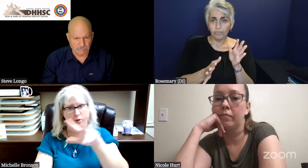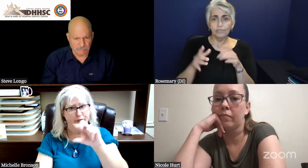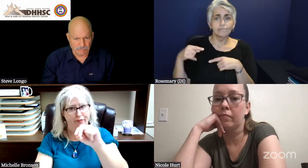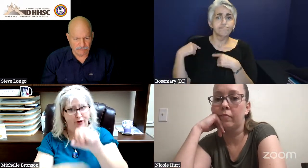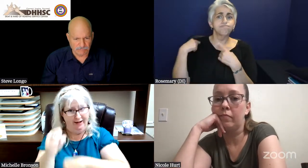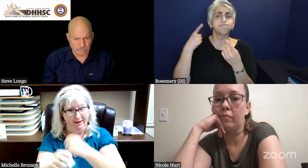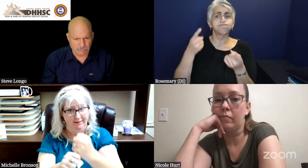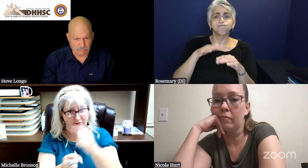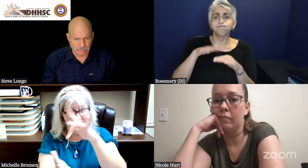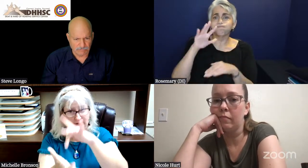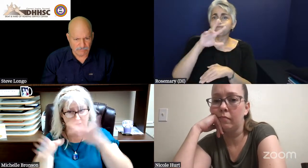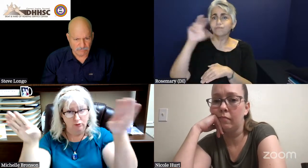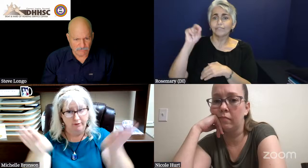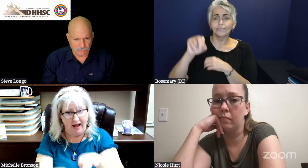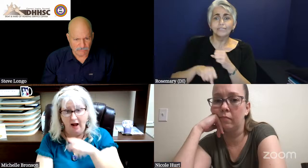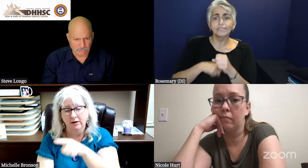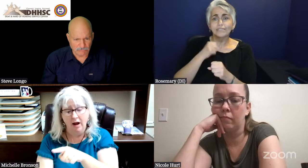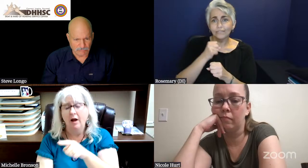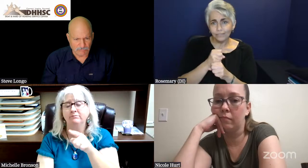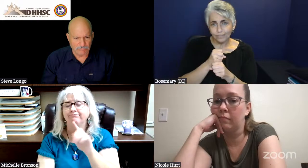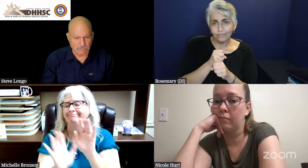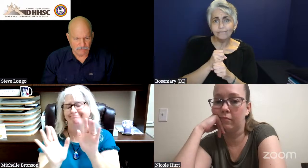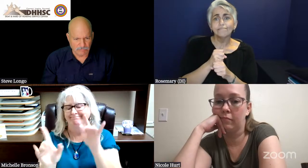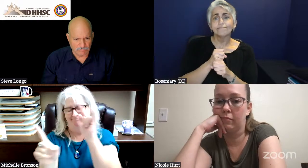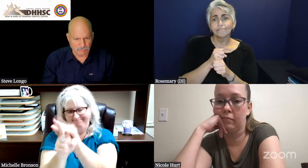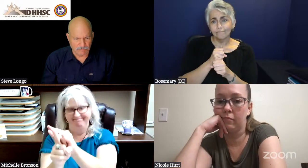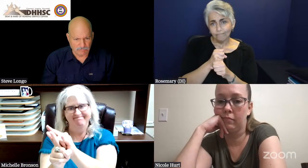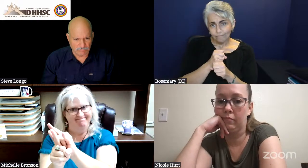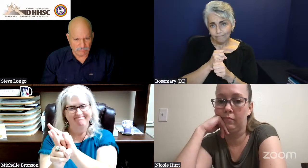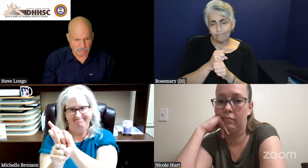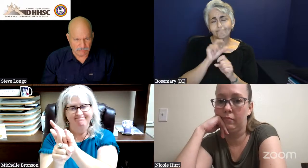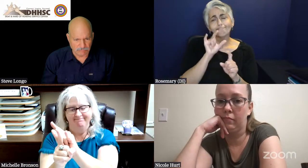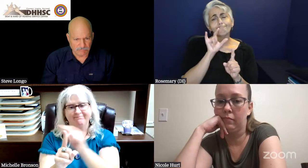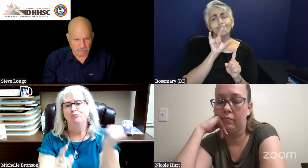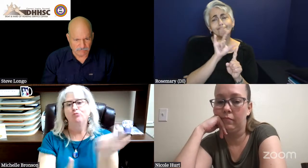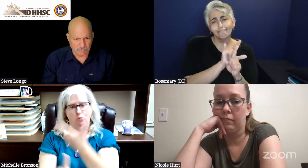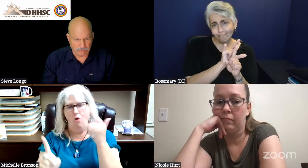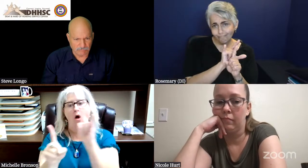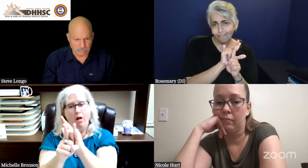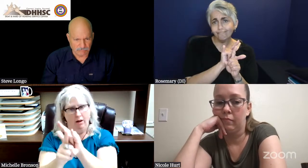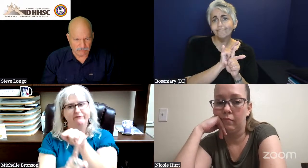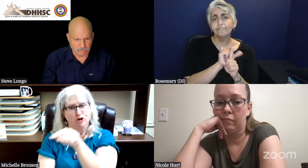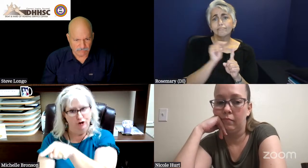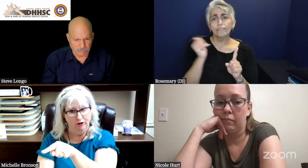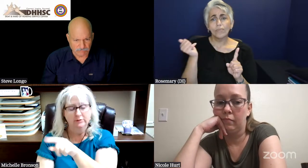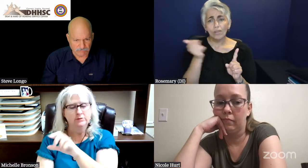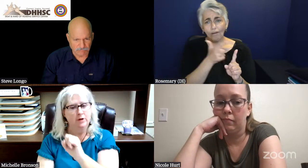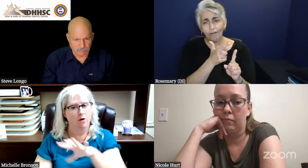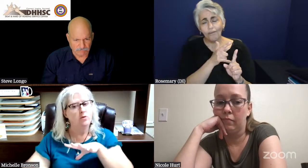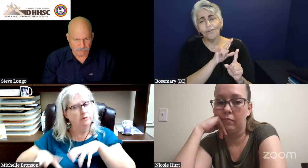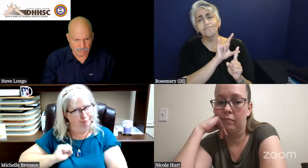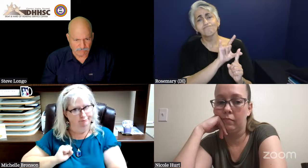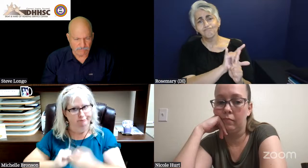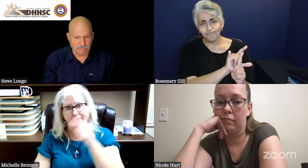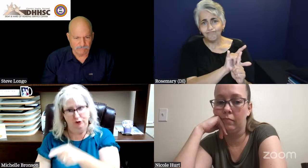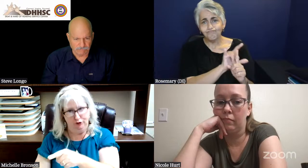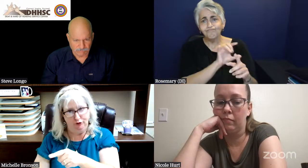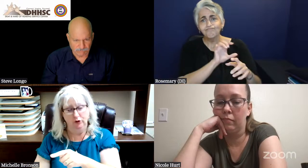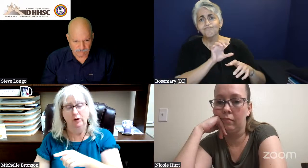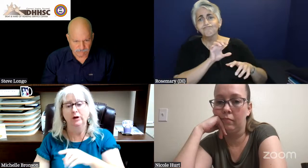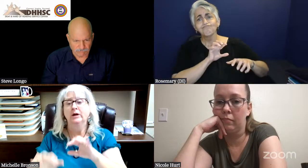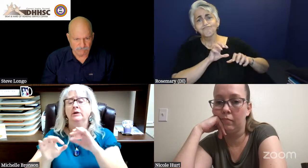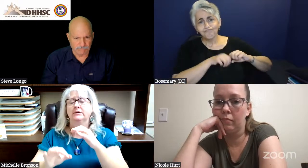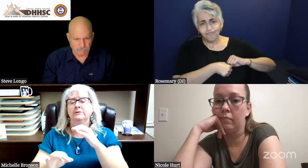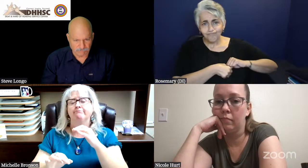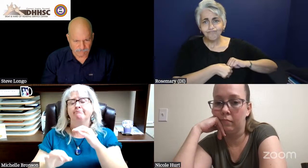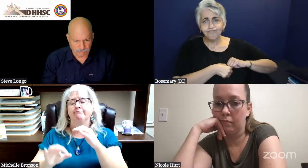Robin Shaw, an interpreter who's been around for 30 years. Gotta love her. She's just lovely. We